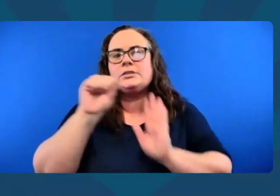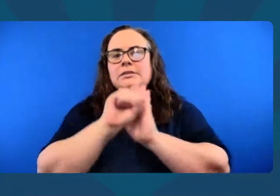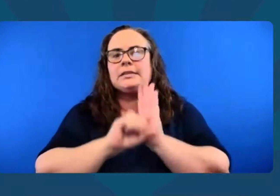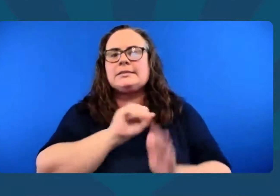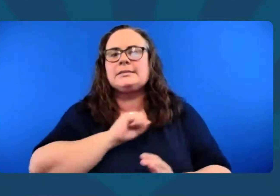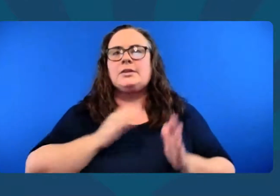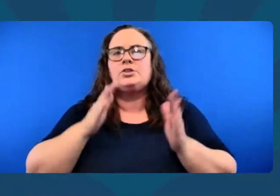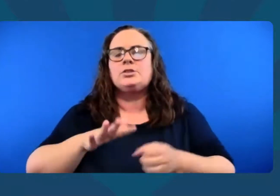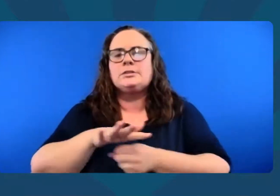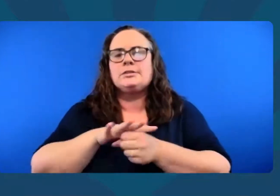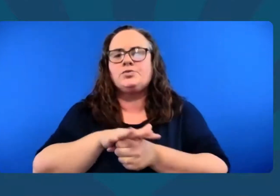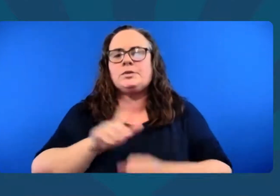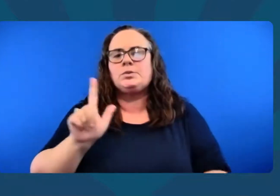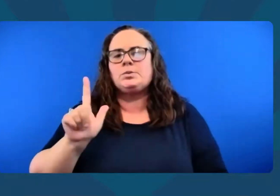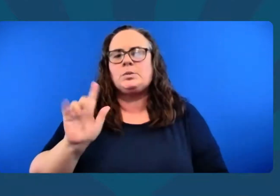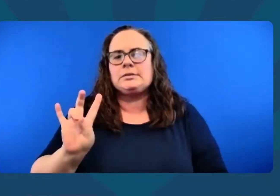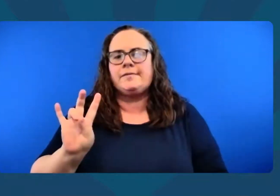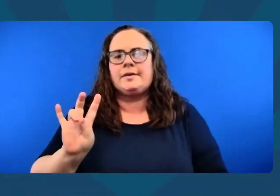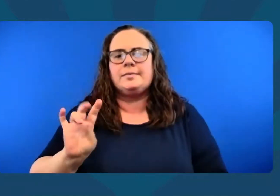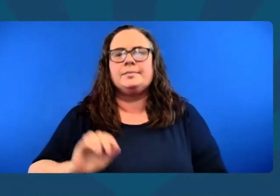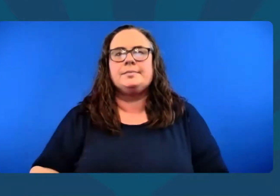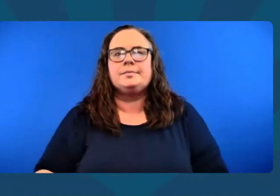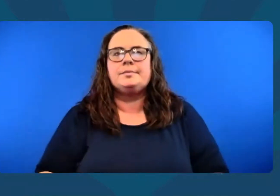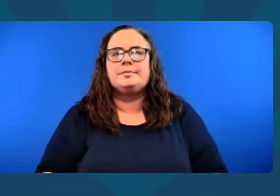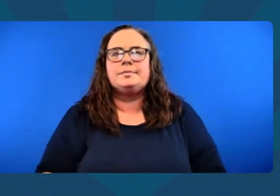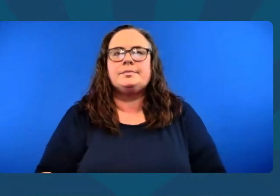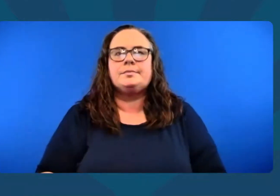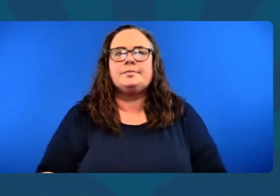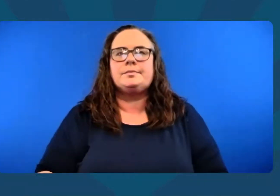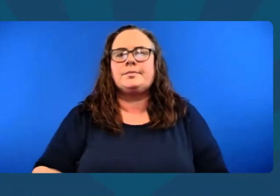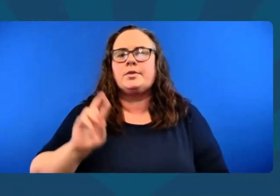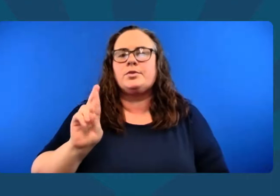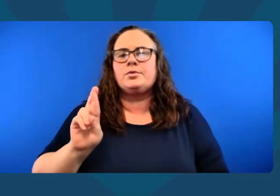Candidates for State Senator, District 27.